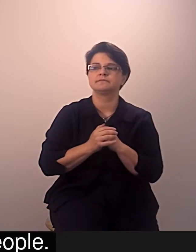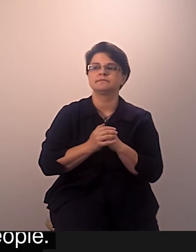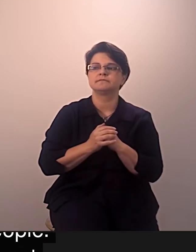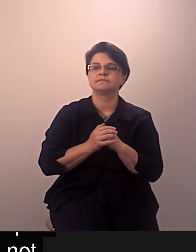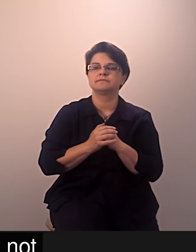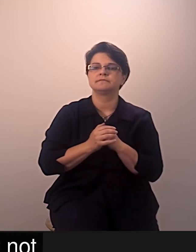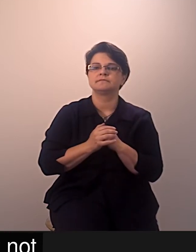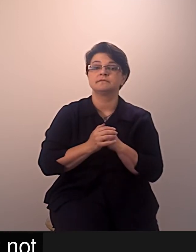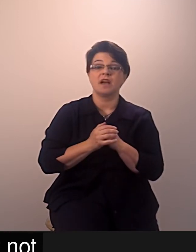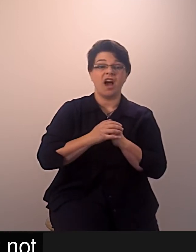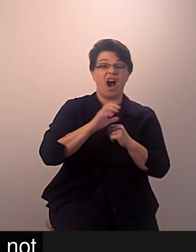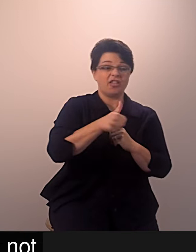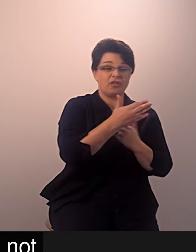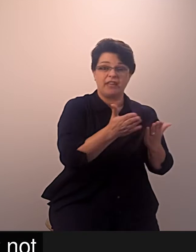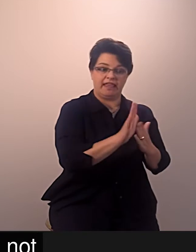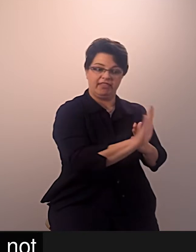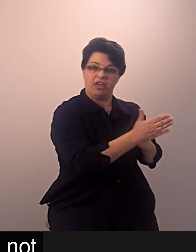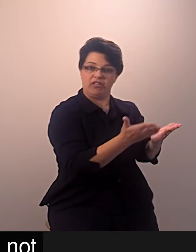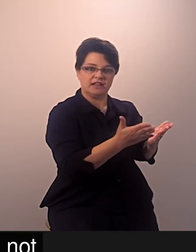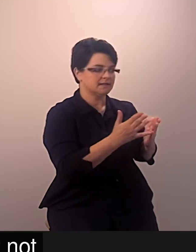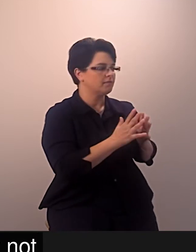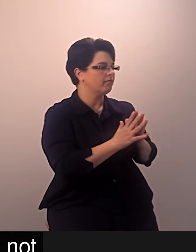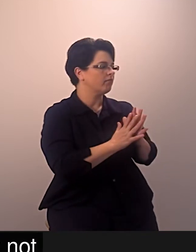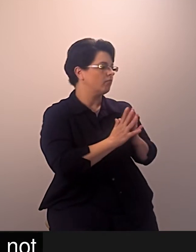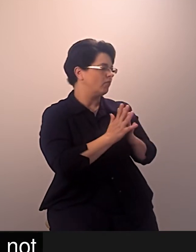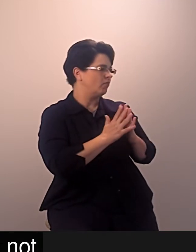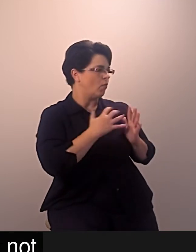desire the things that belong to others.